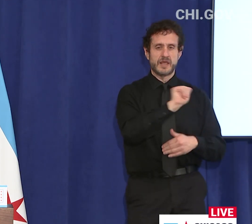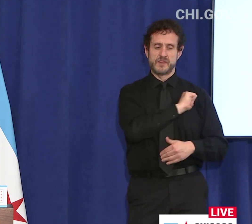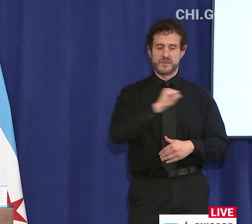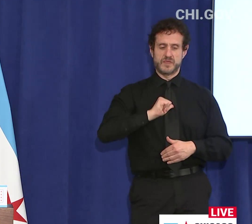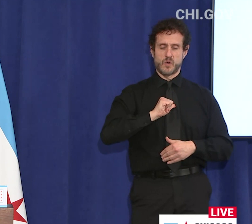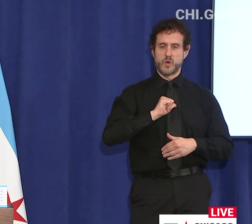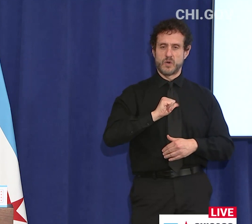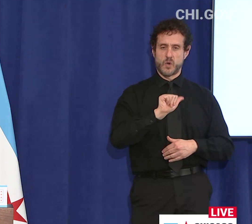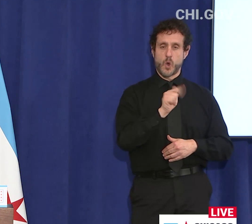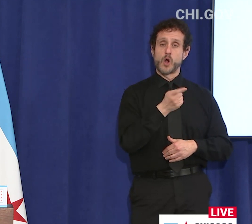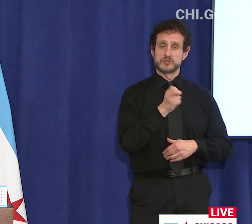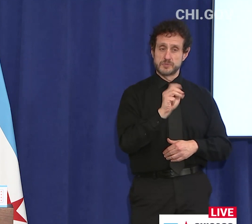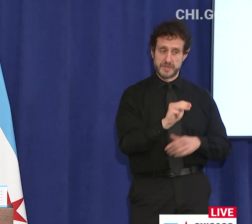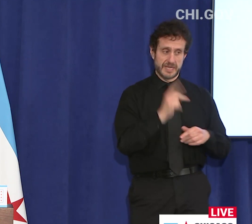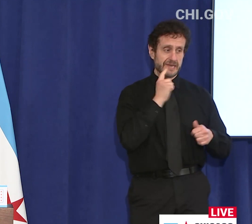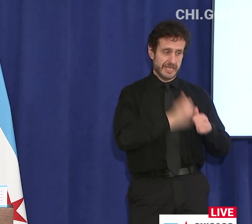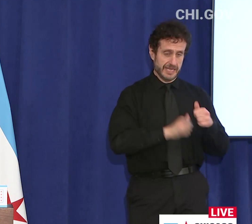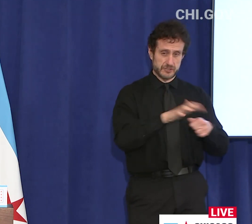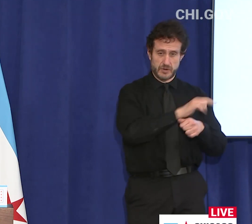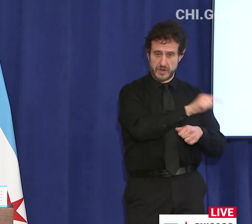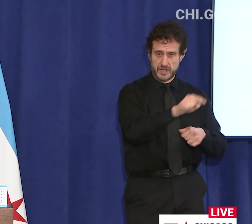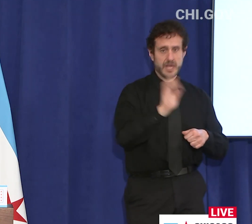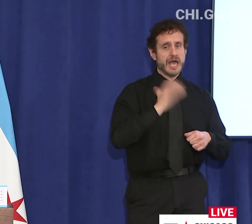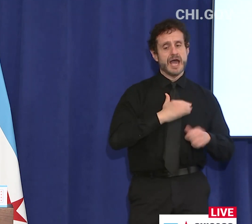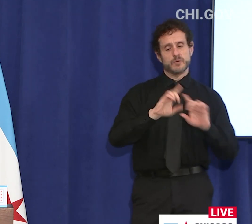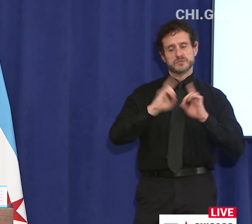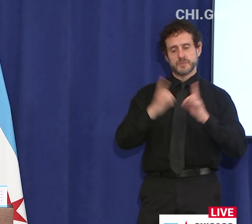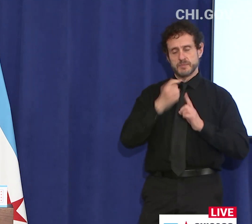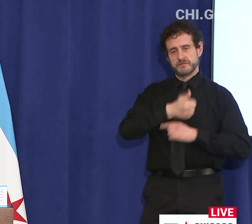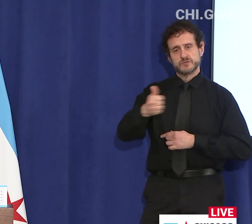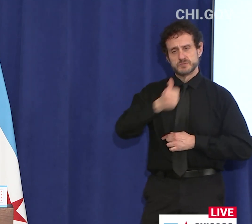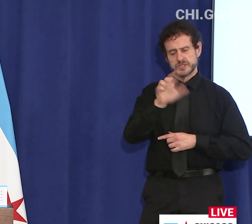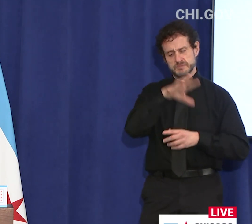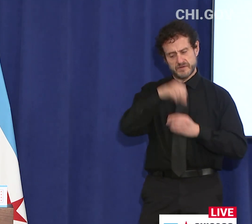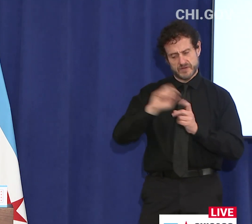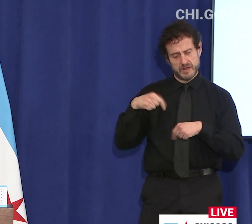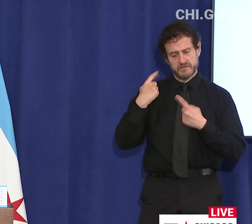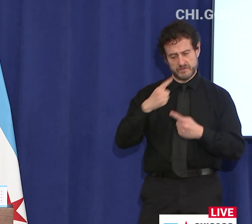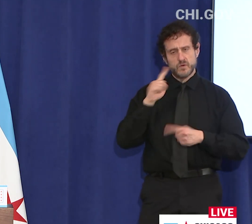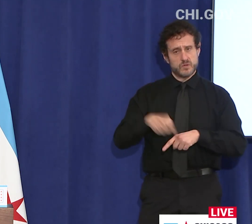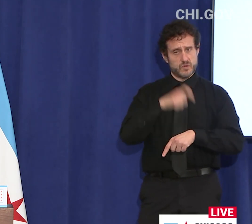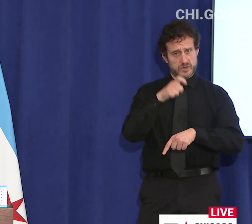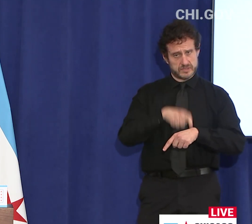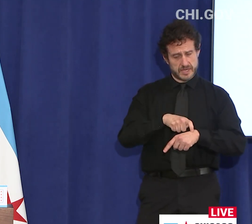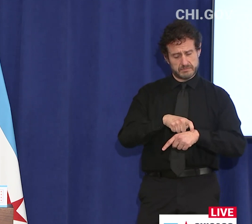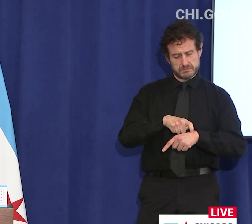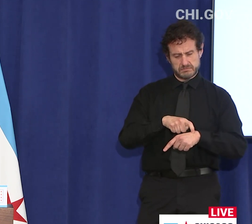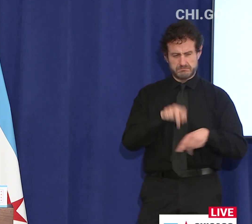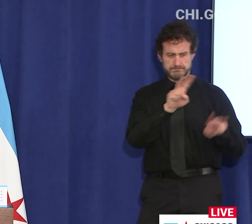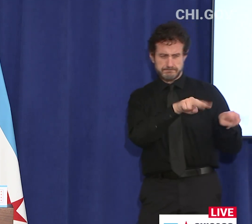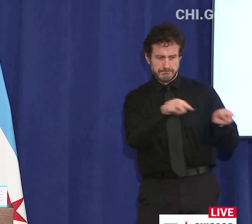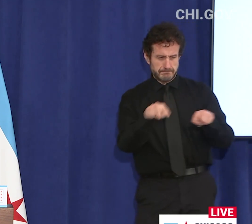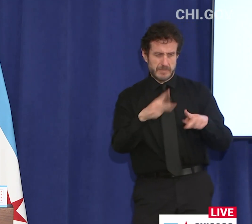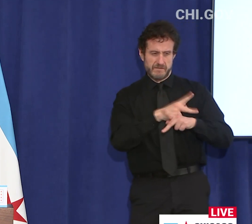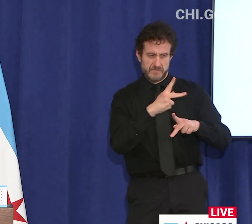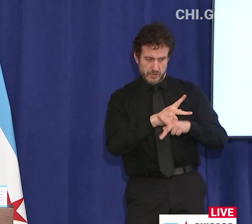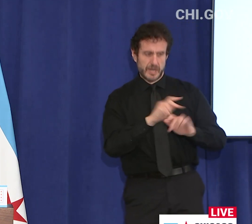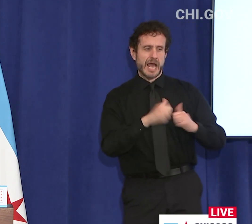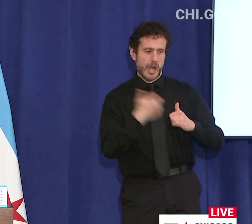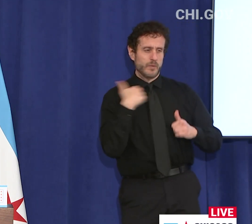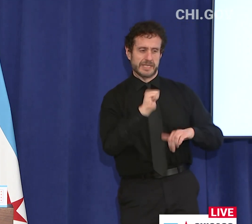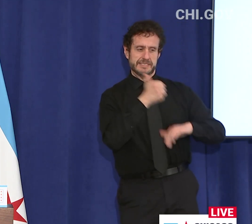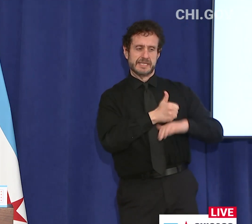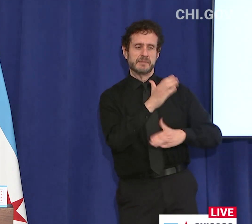the process that our Department of Transportation has been engaged in now for some time, looking at opportunities for safe